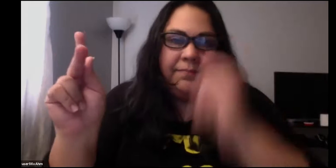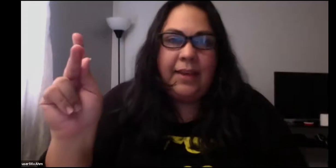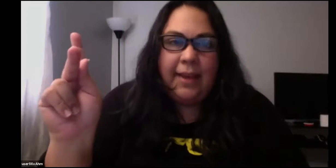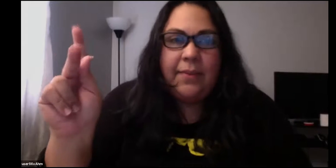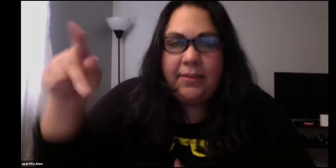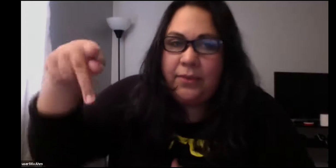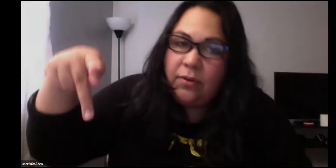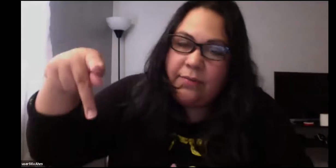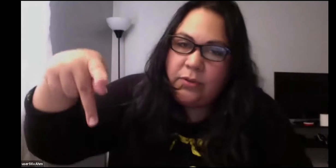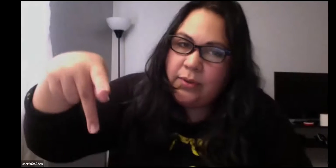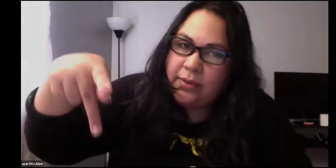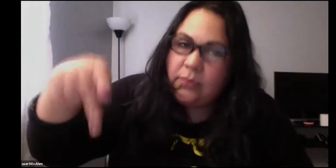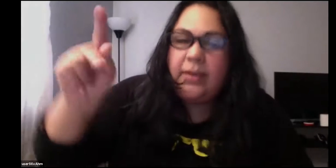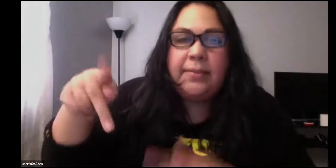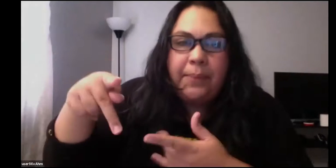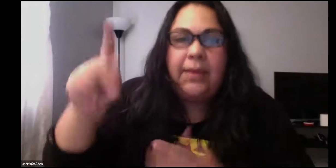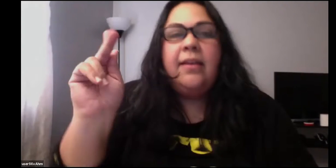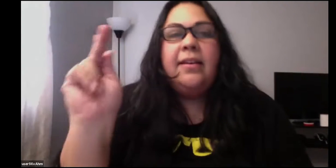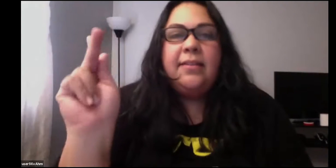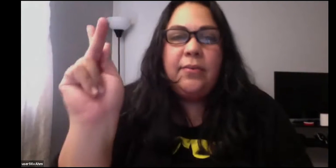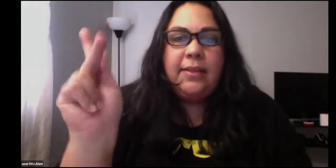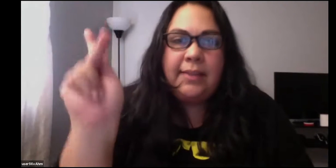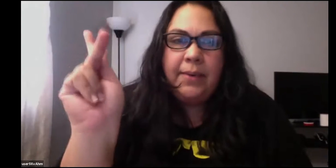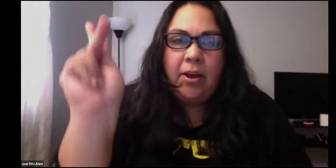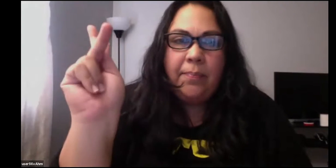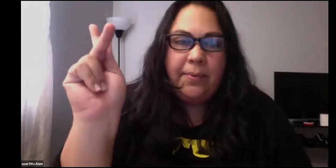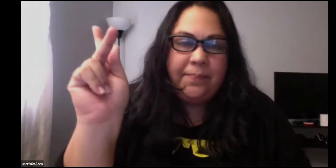K, because if you do it this way, it's a P. So let's keep it up.